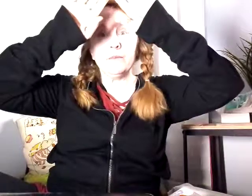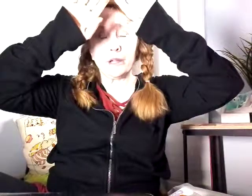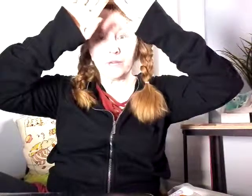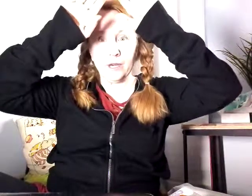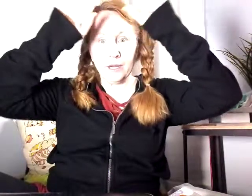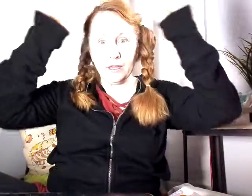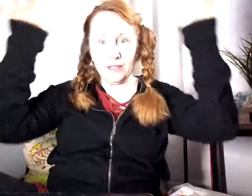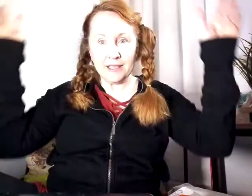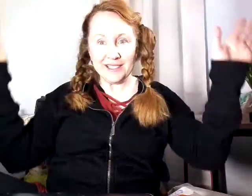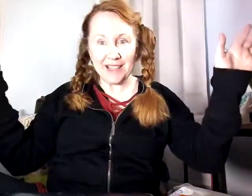your forehead. Sky.